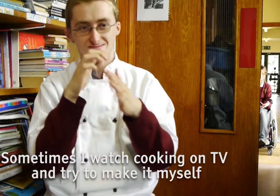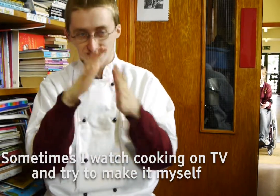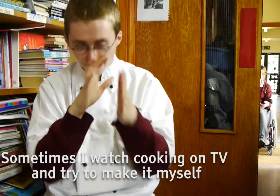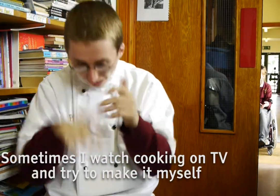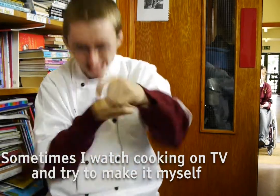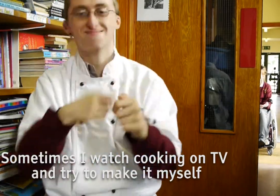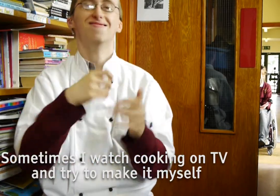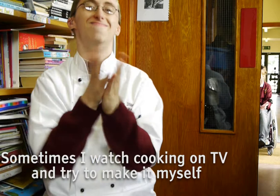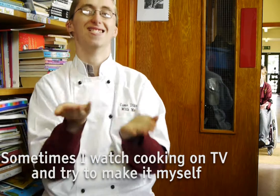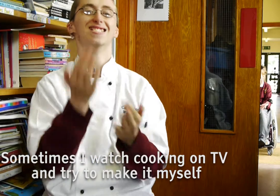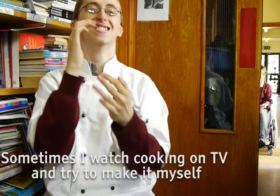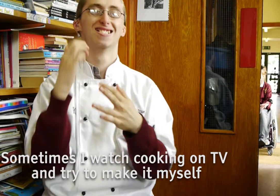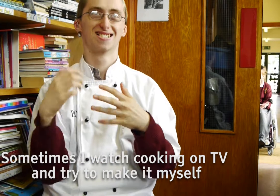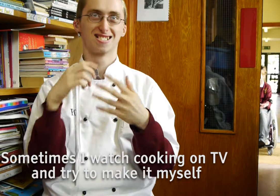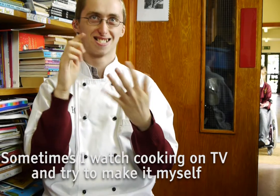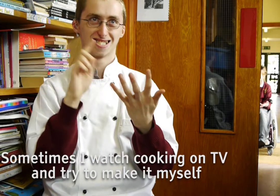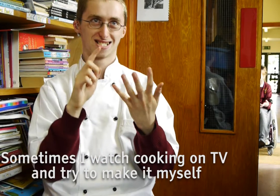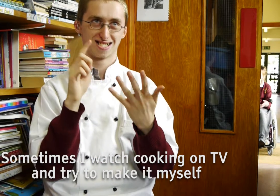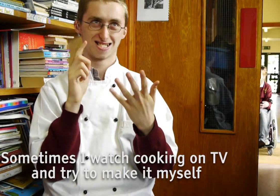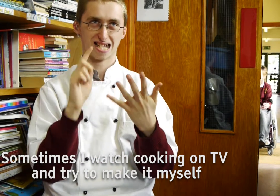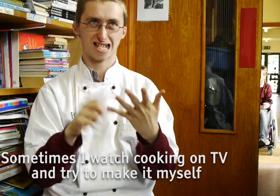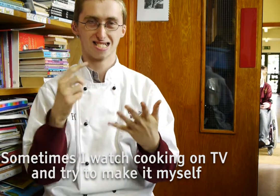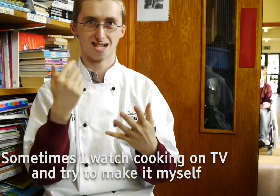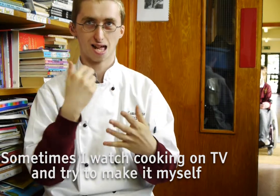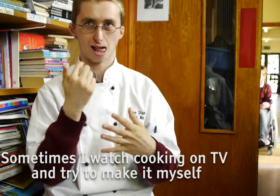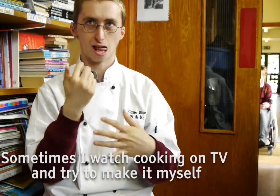sometimes I watch things on the telly and watch films about cooking.